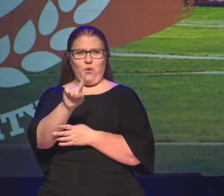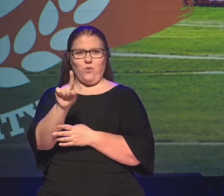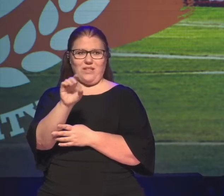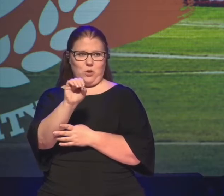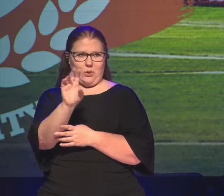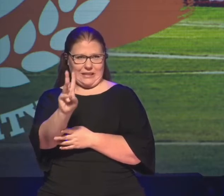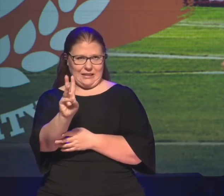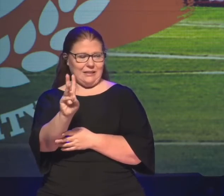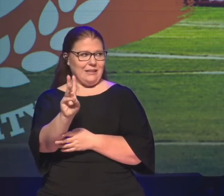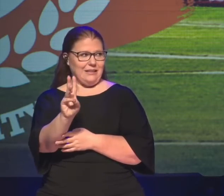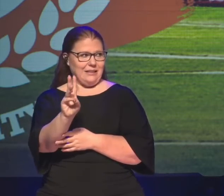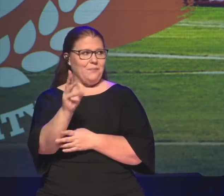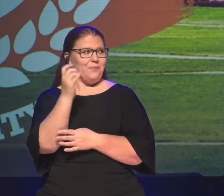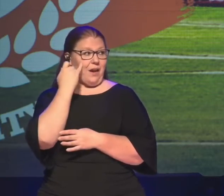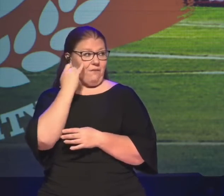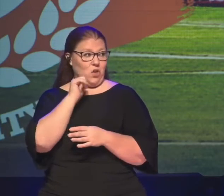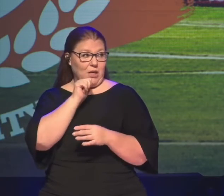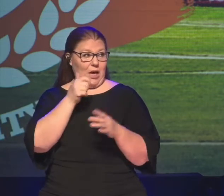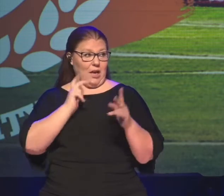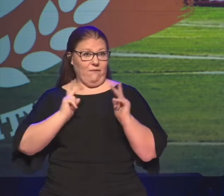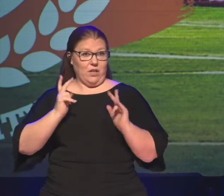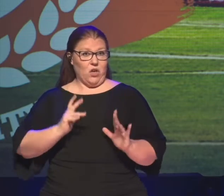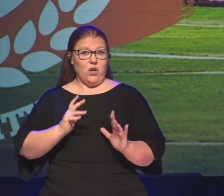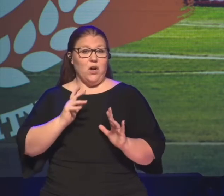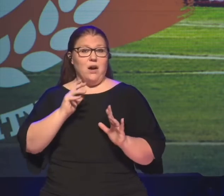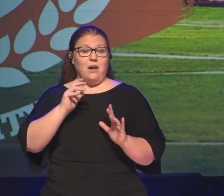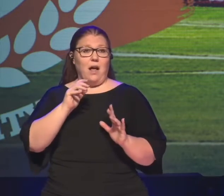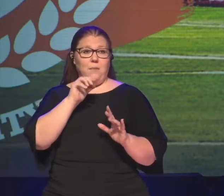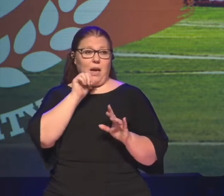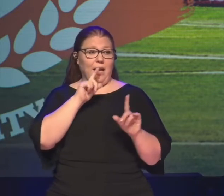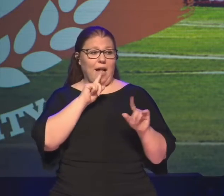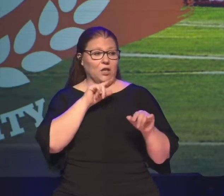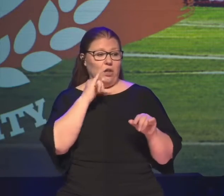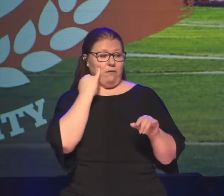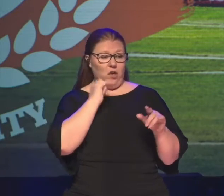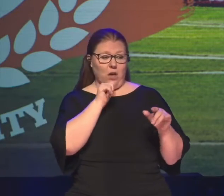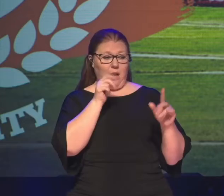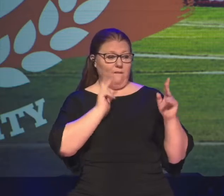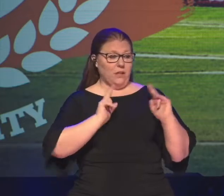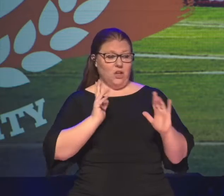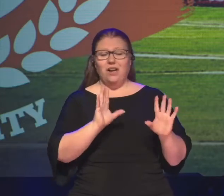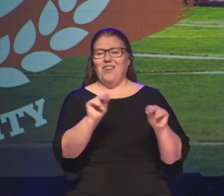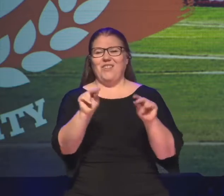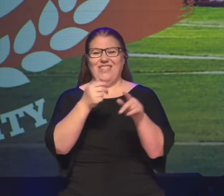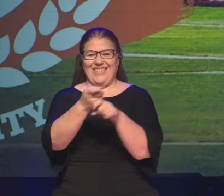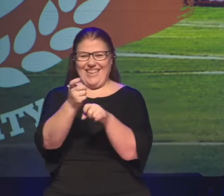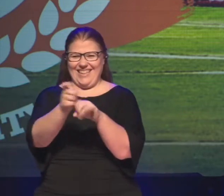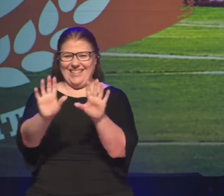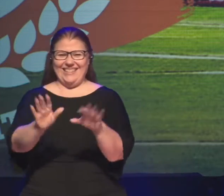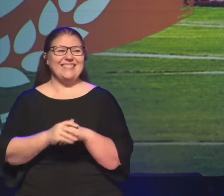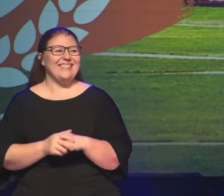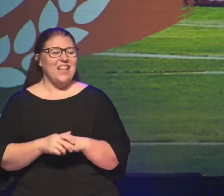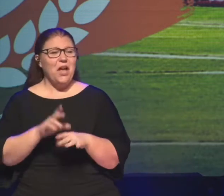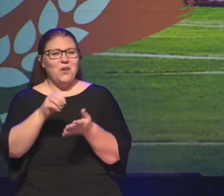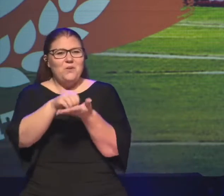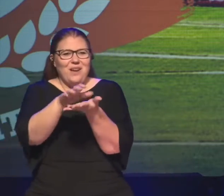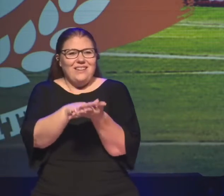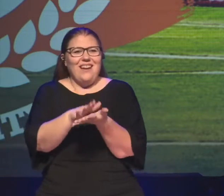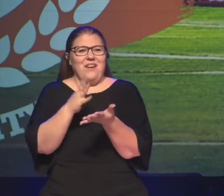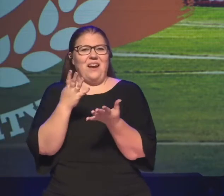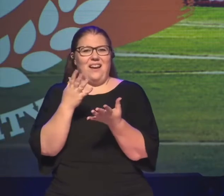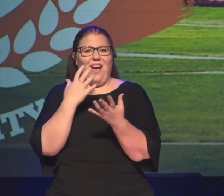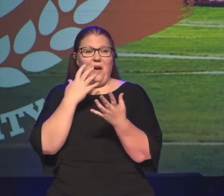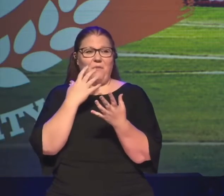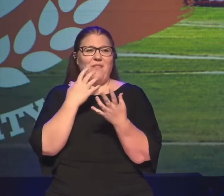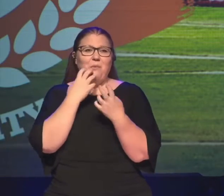207-608-1106. If you're not a guest, you can write it down too. I won't answer it if it's you, but just forget. No, I'm just kidding. you can write that down, and I would love